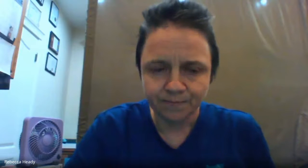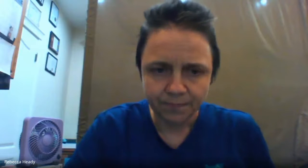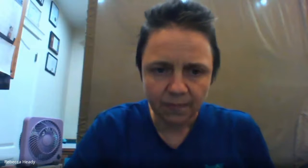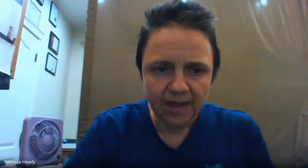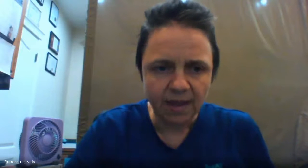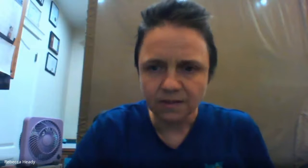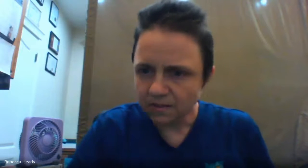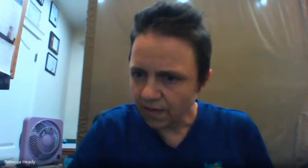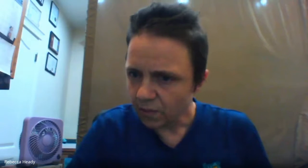Okay, so then we have,